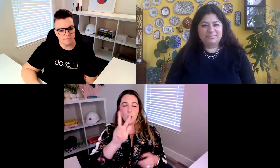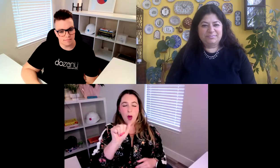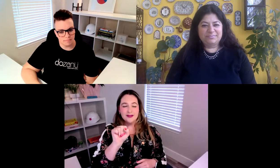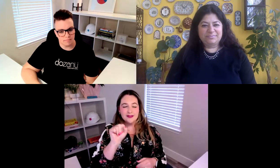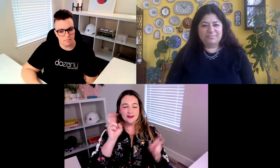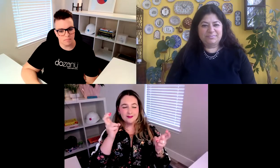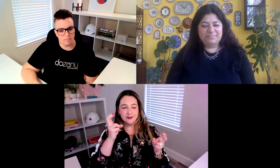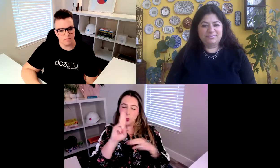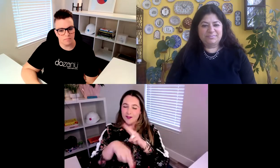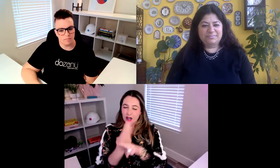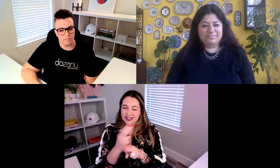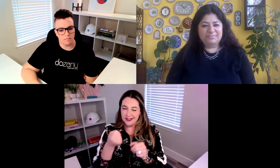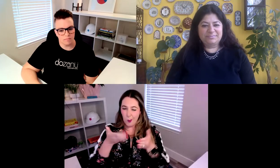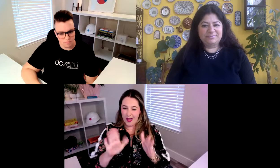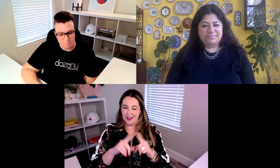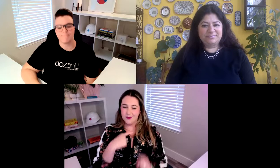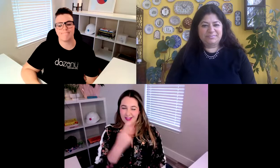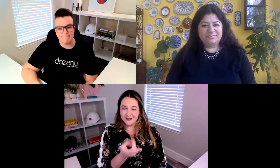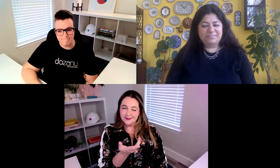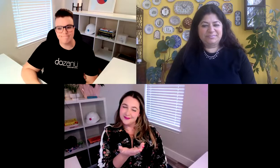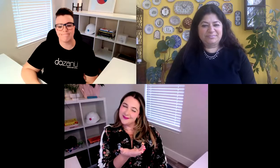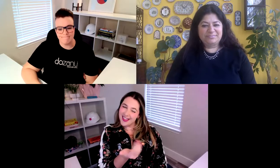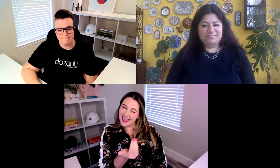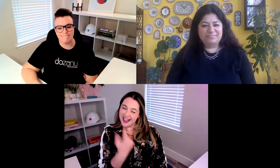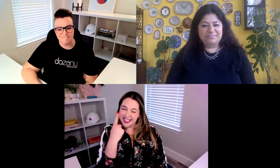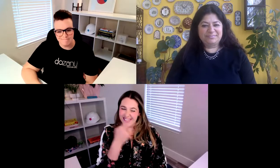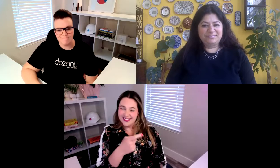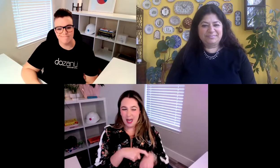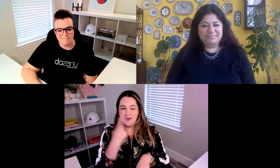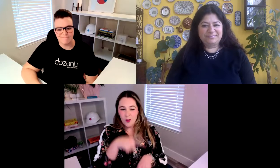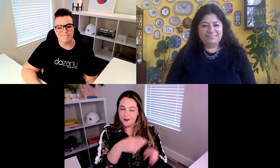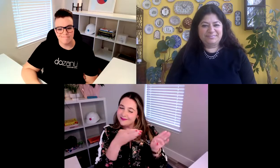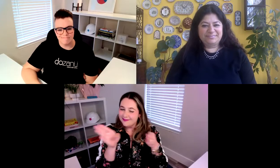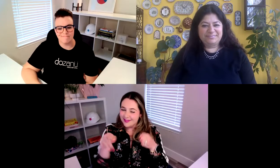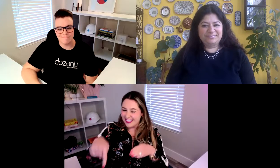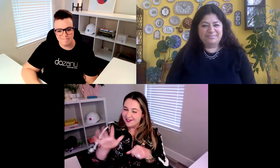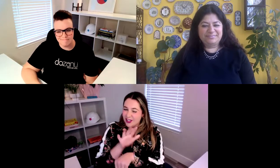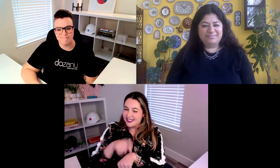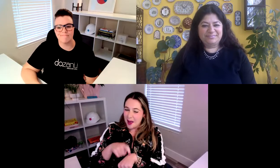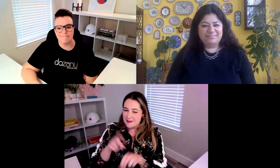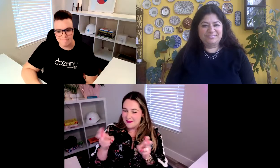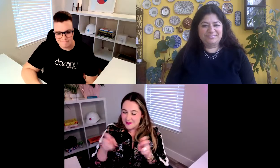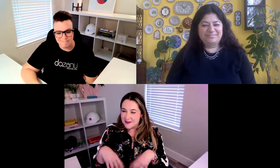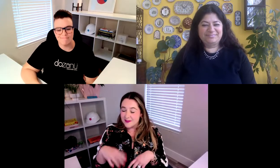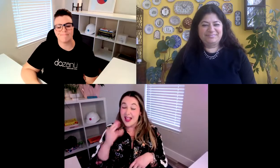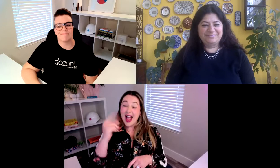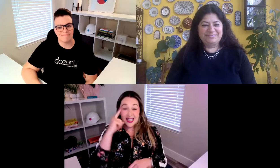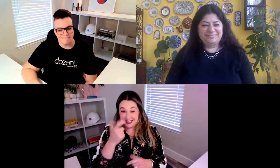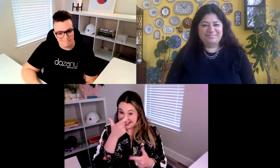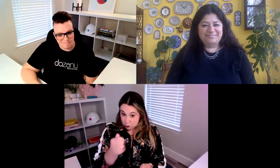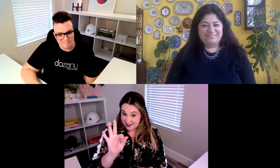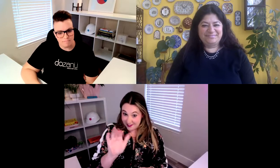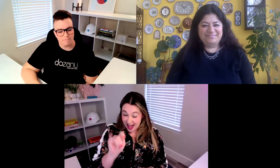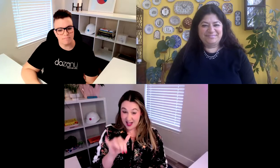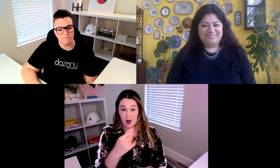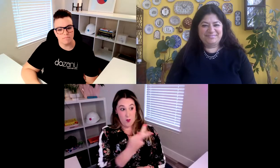if you will, to keep things going. So that initial layoff was really the universe's way of telling me, okay, it's time to shift gears. It's